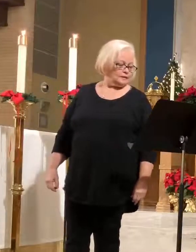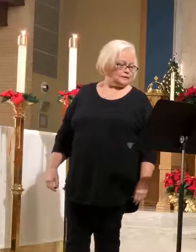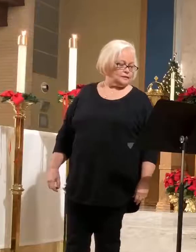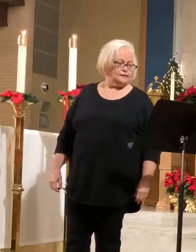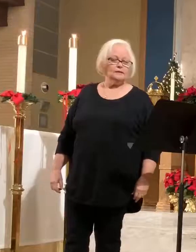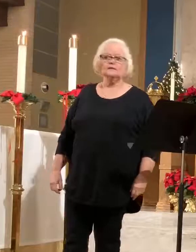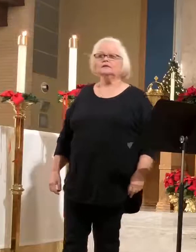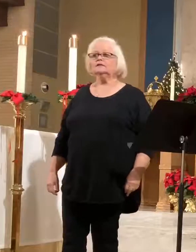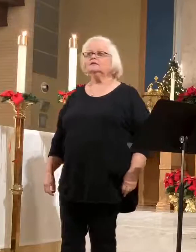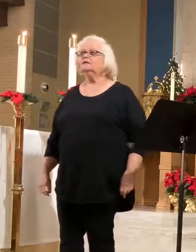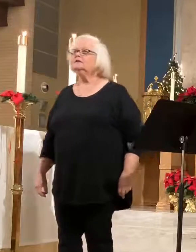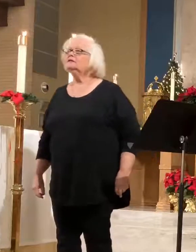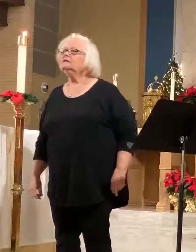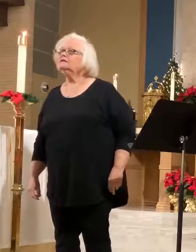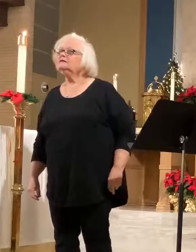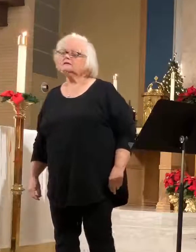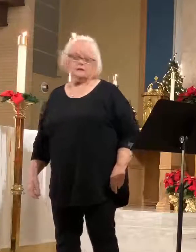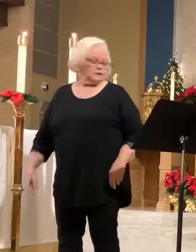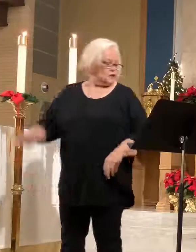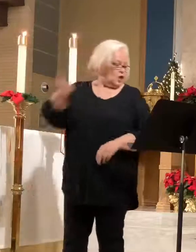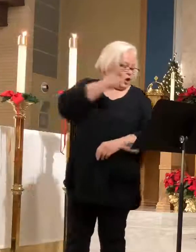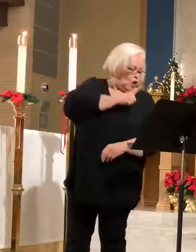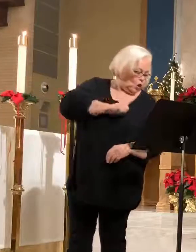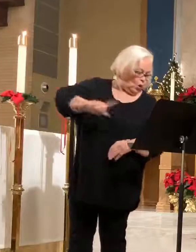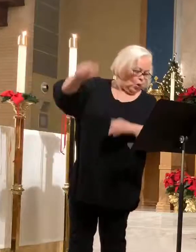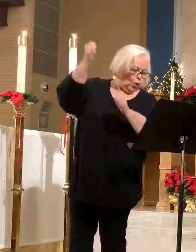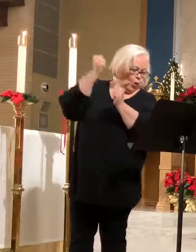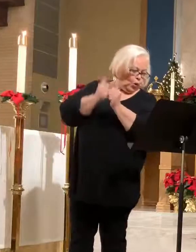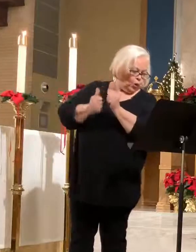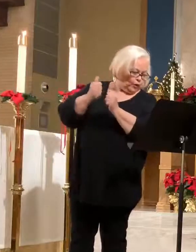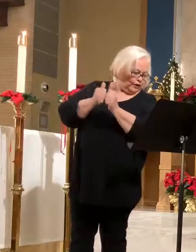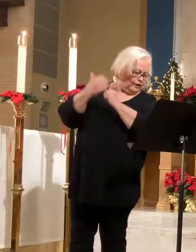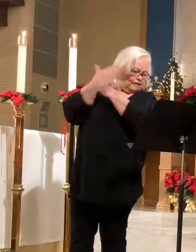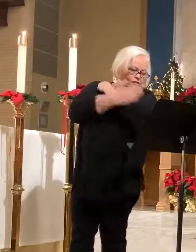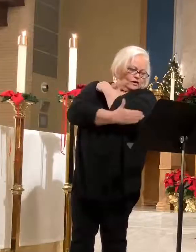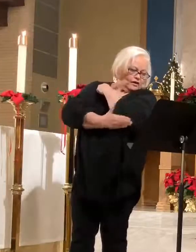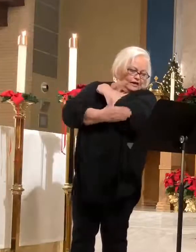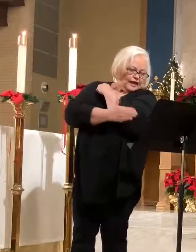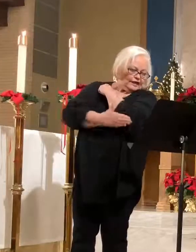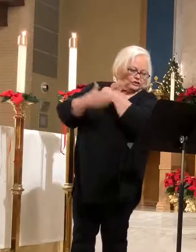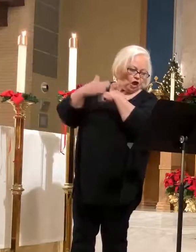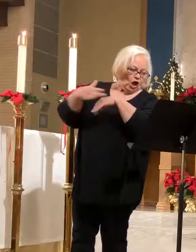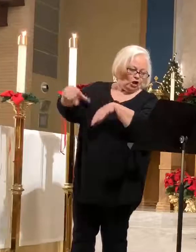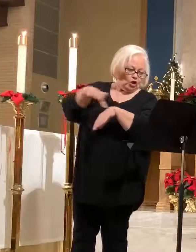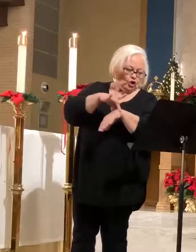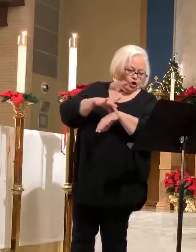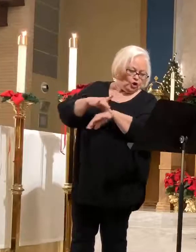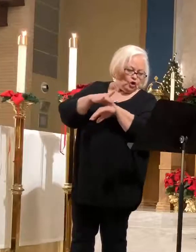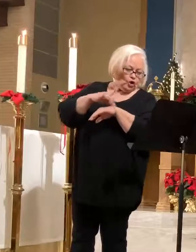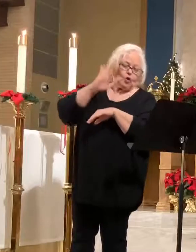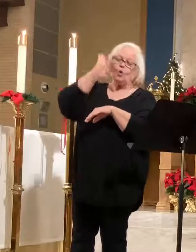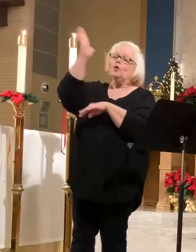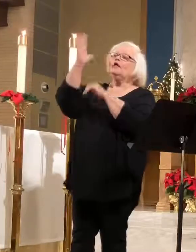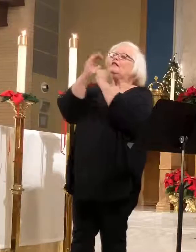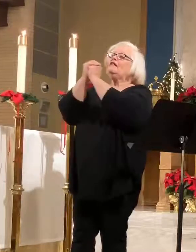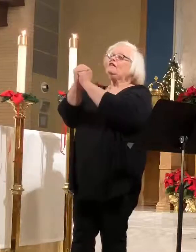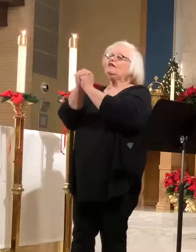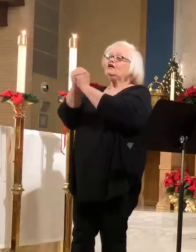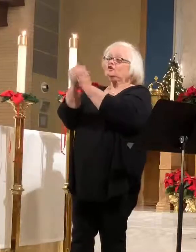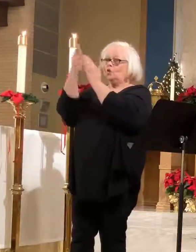Lord, every nation on earth will adore